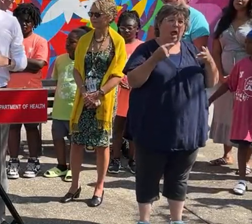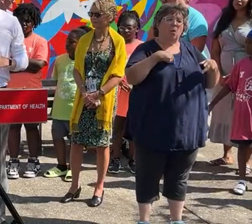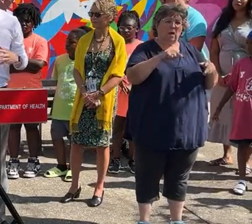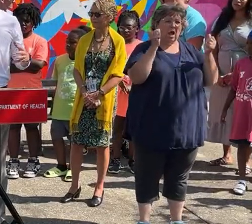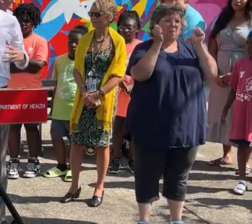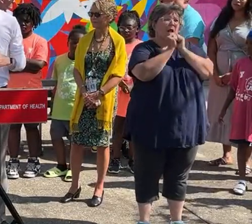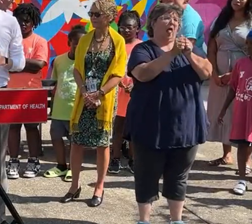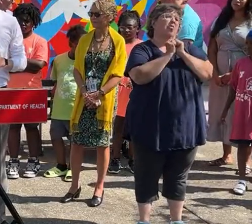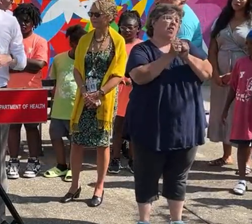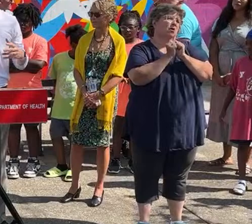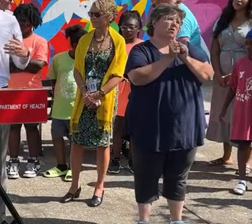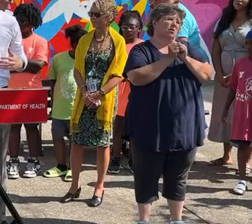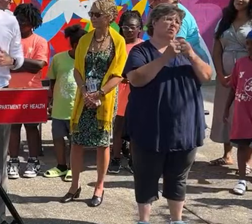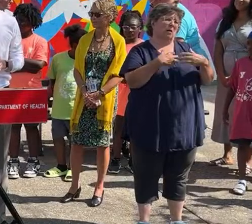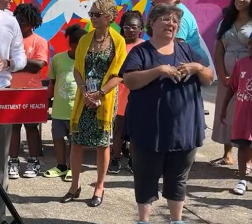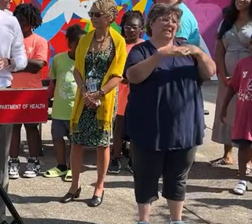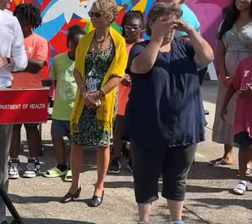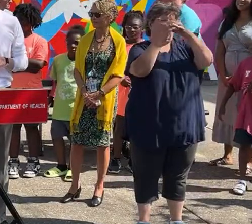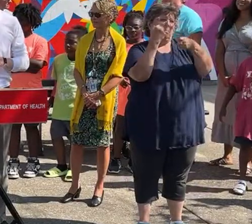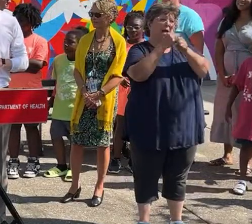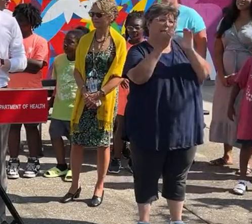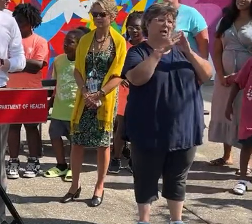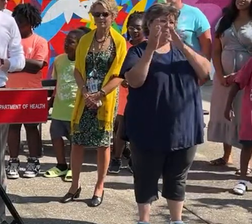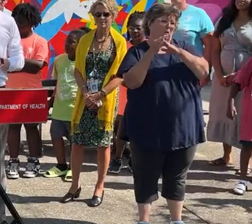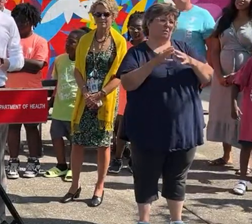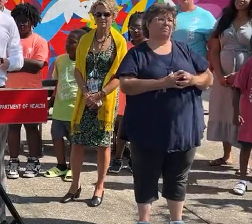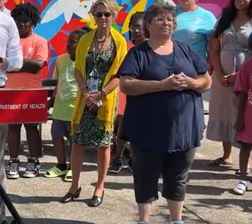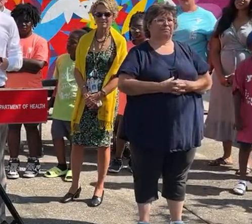come together, with the way that we assemble to make that community.